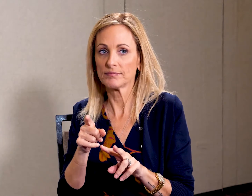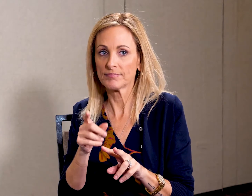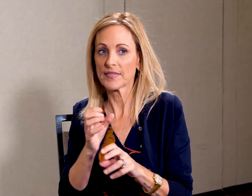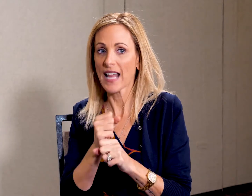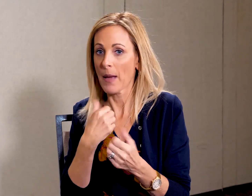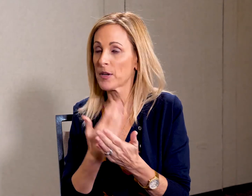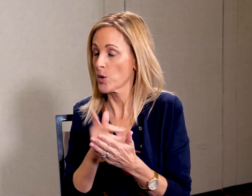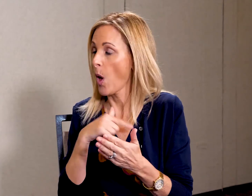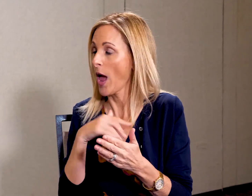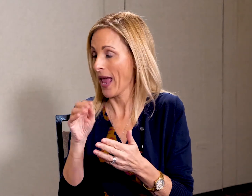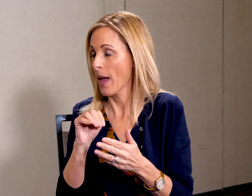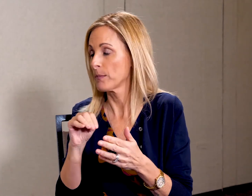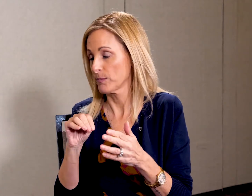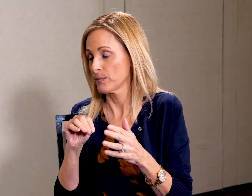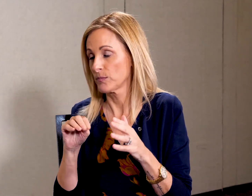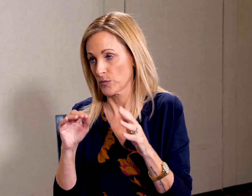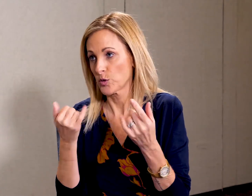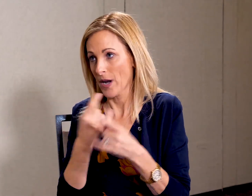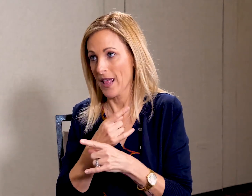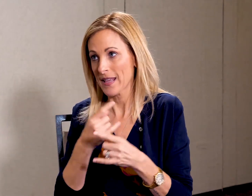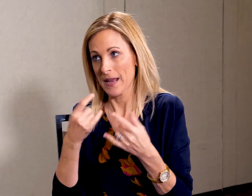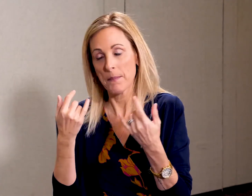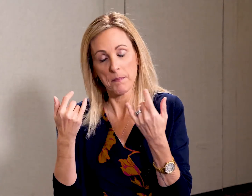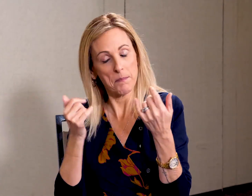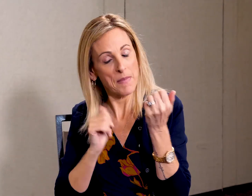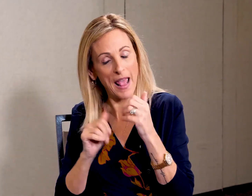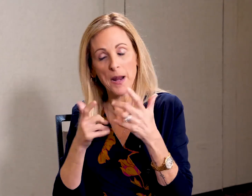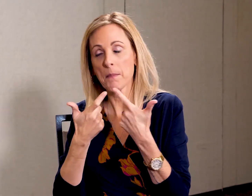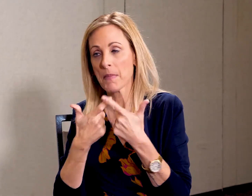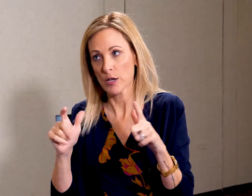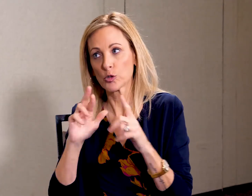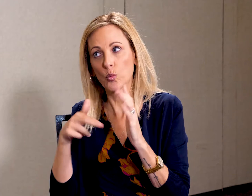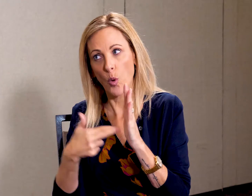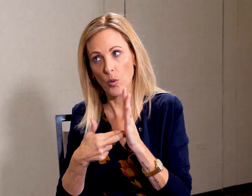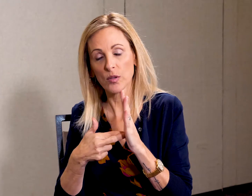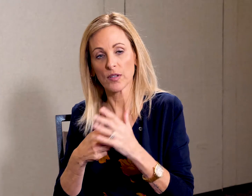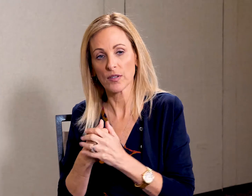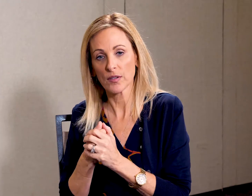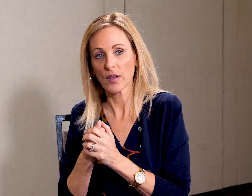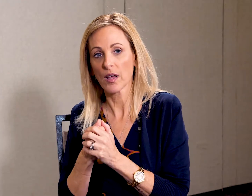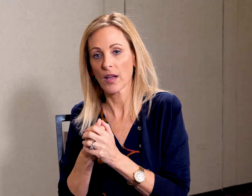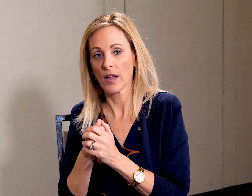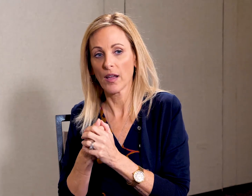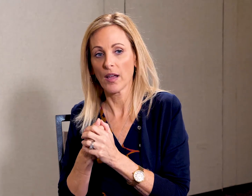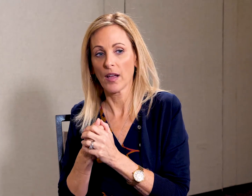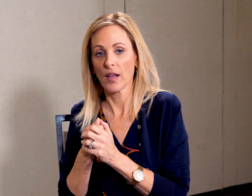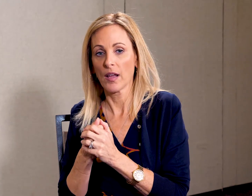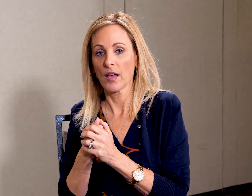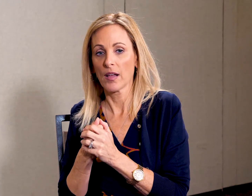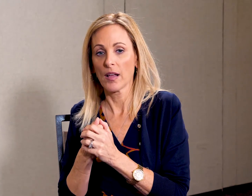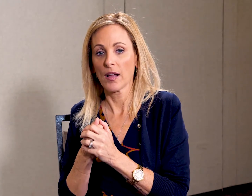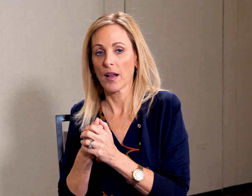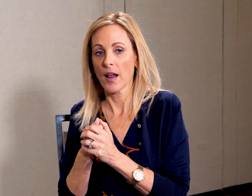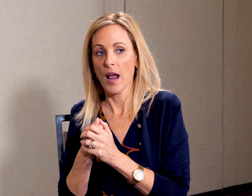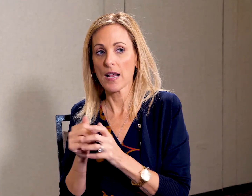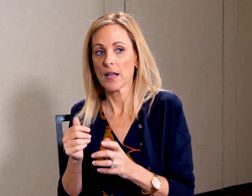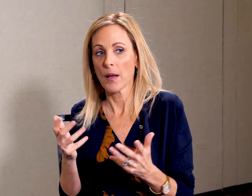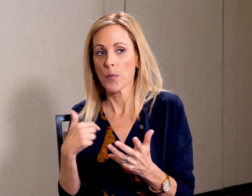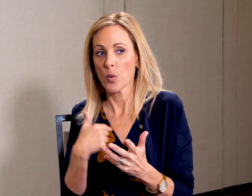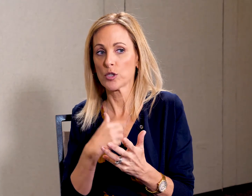my parents, and being today the person that I am as a result of my Jewish values. They played a big role in who I am. And